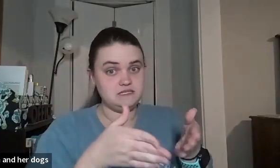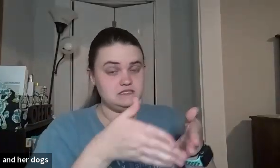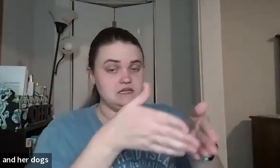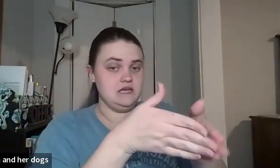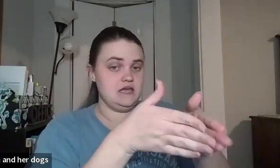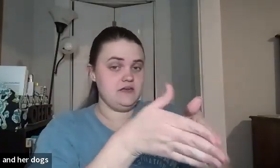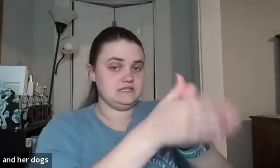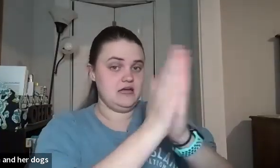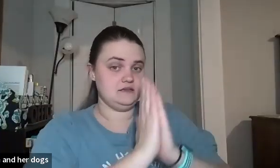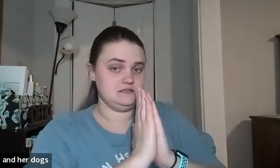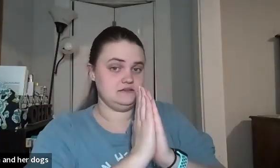request, and that's ask.